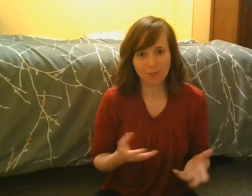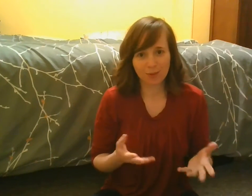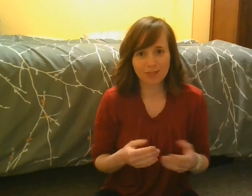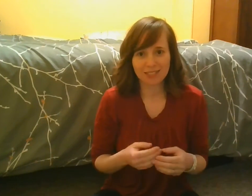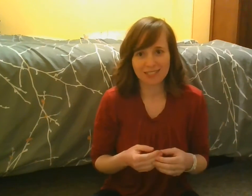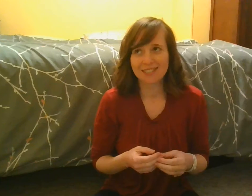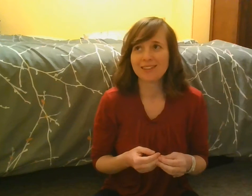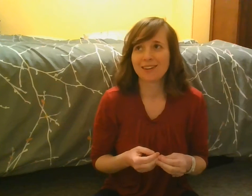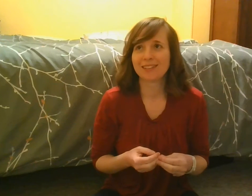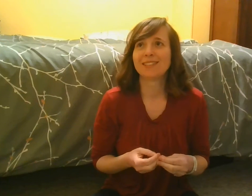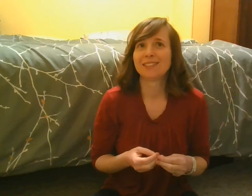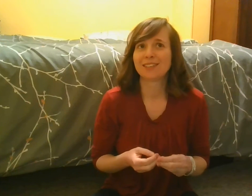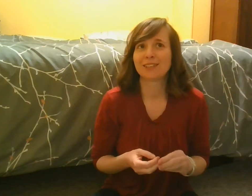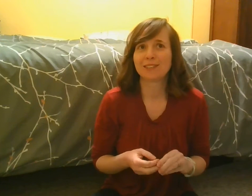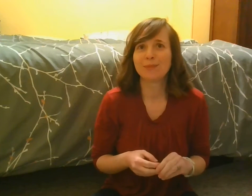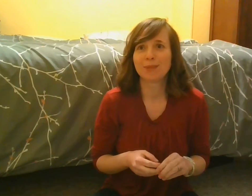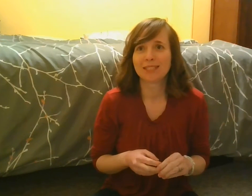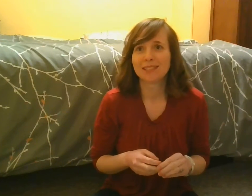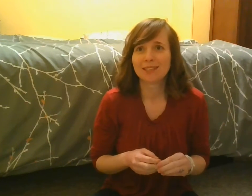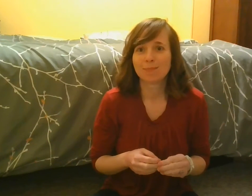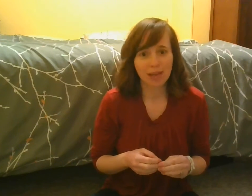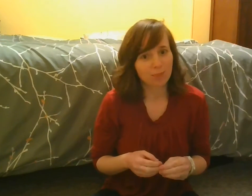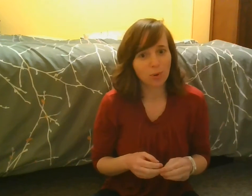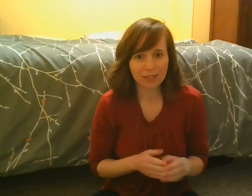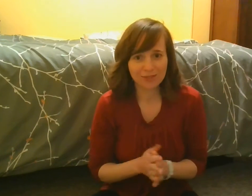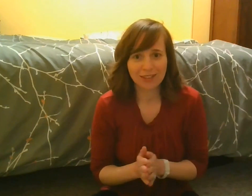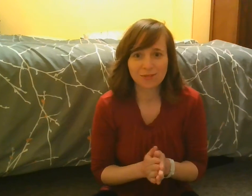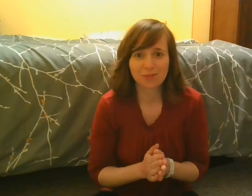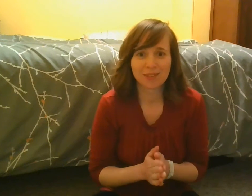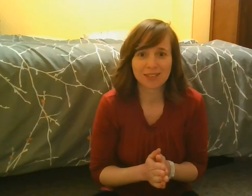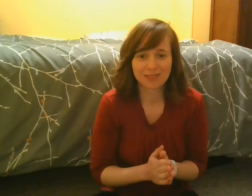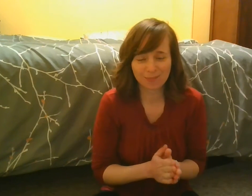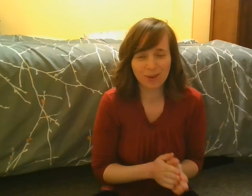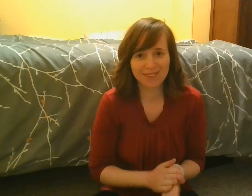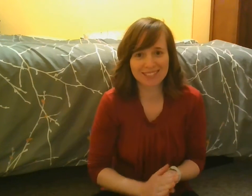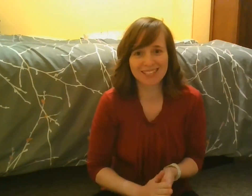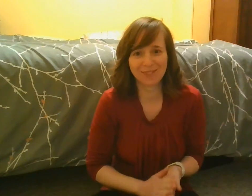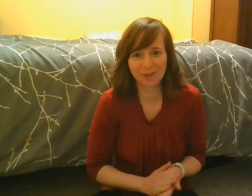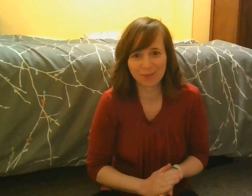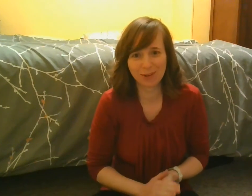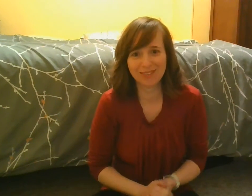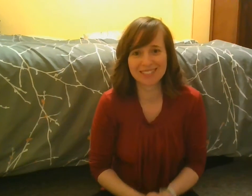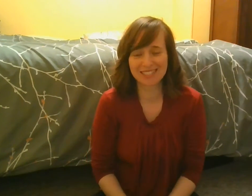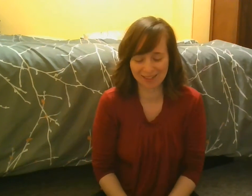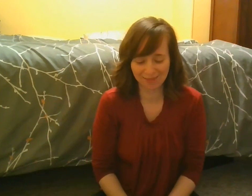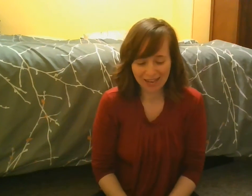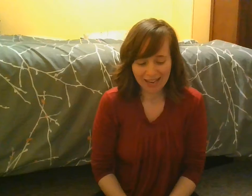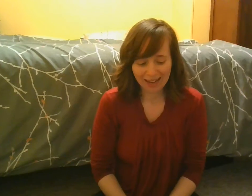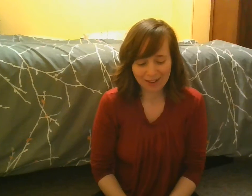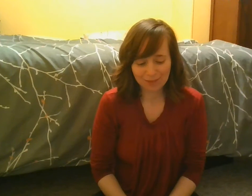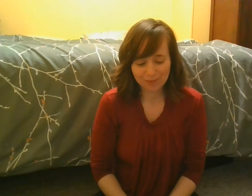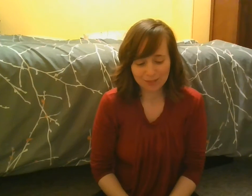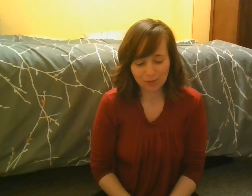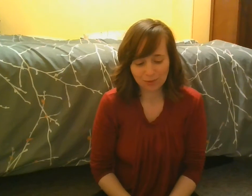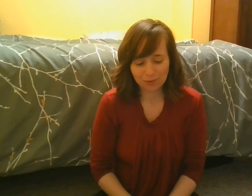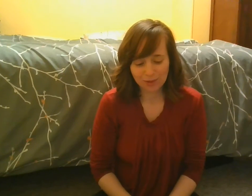be able to not give me bad points for that from the previous time. So we're